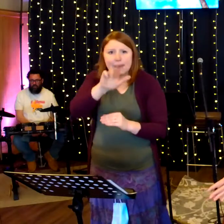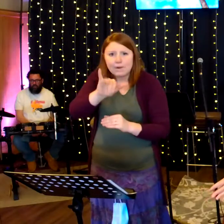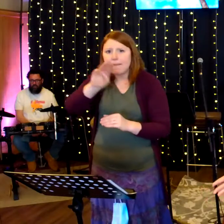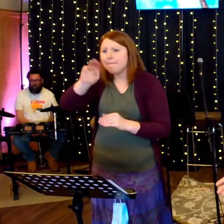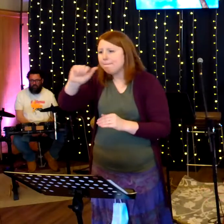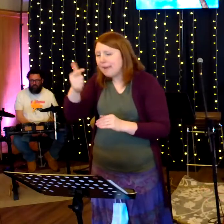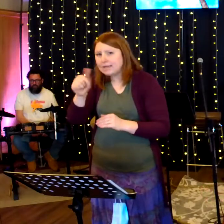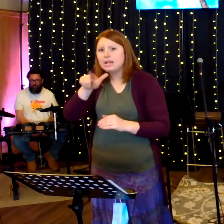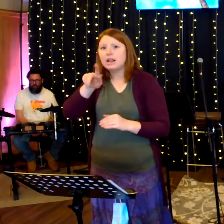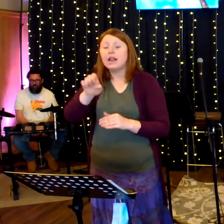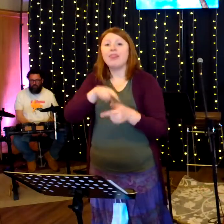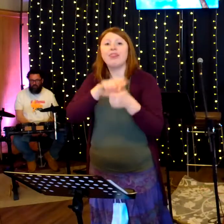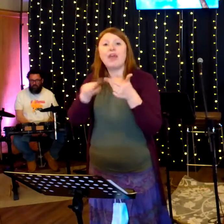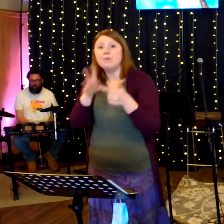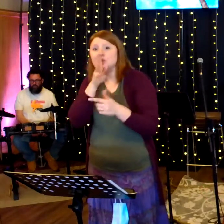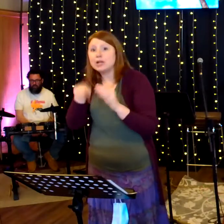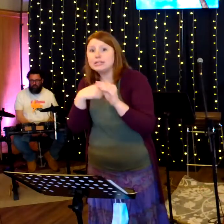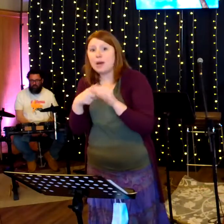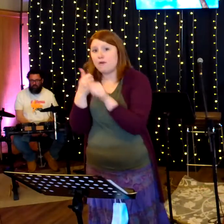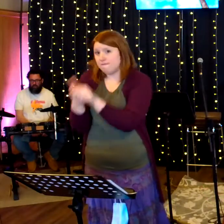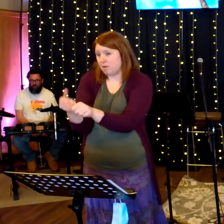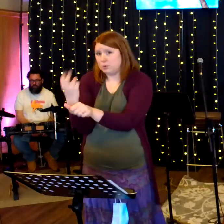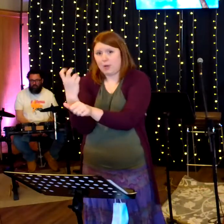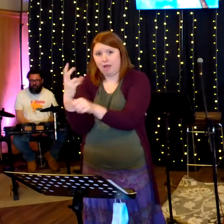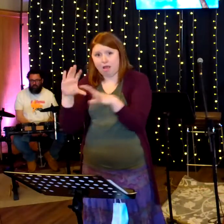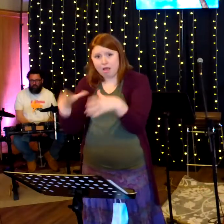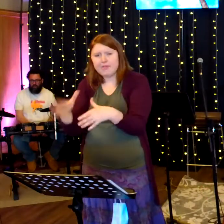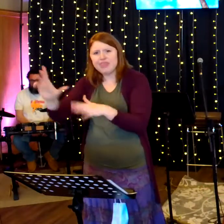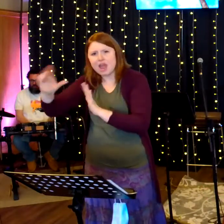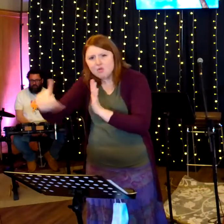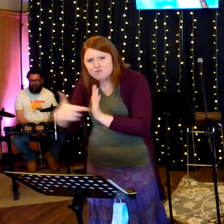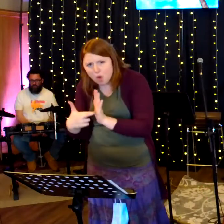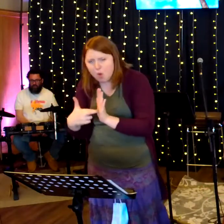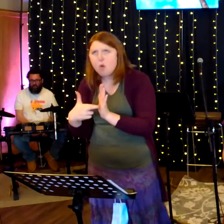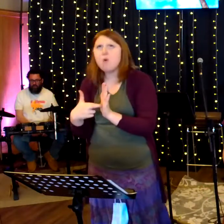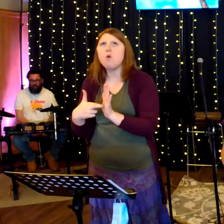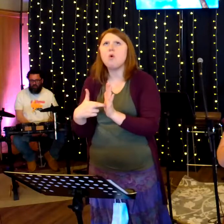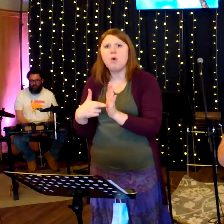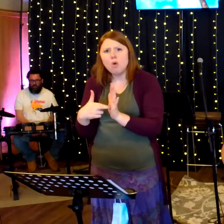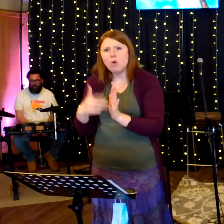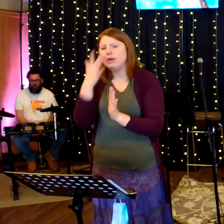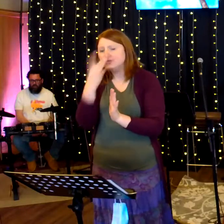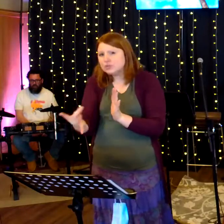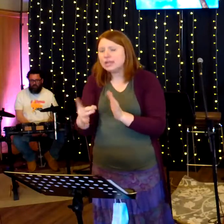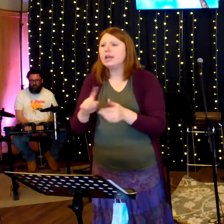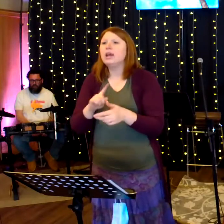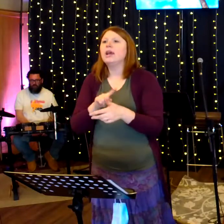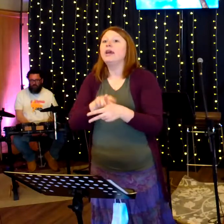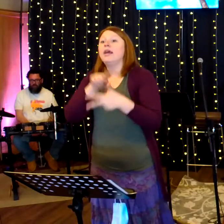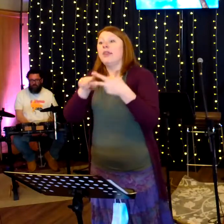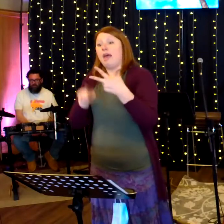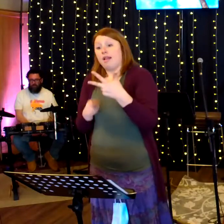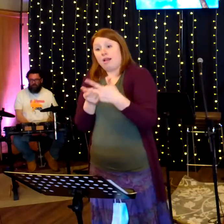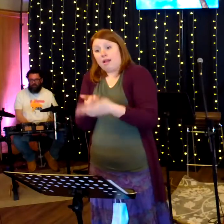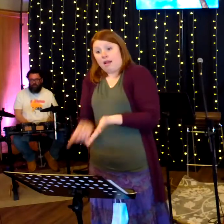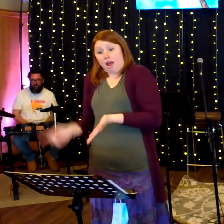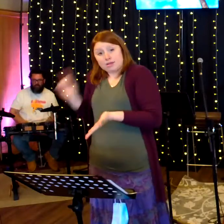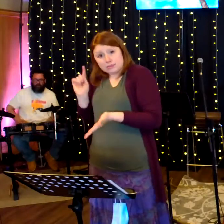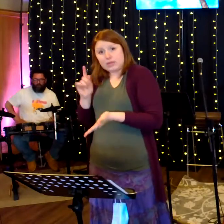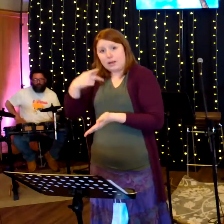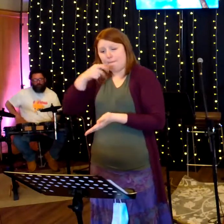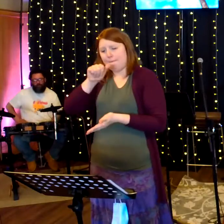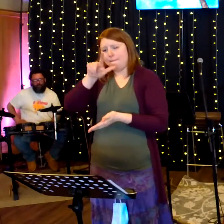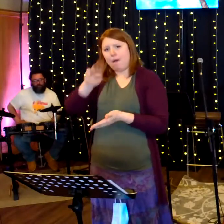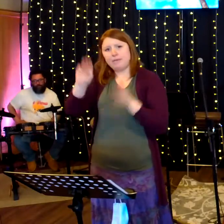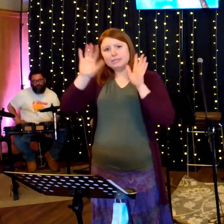disciples and their role in that story. And then we talked last week on Palm